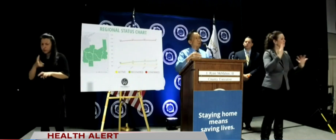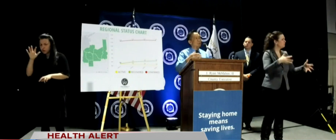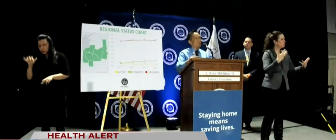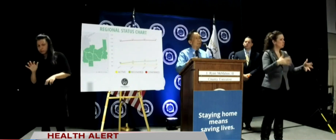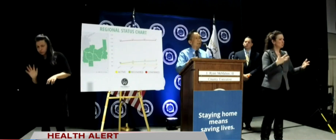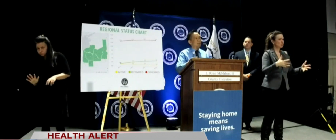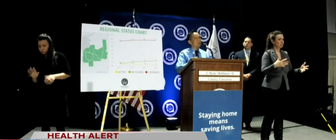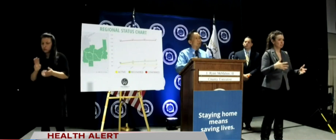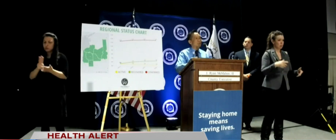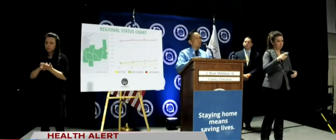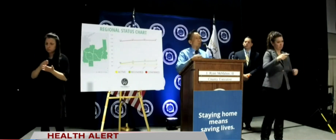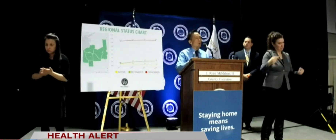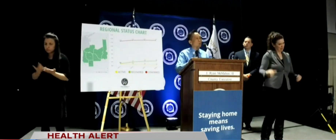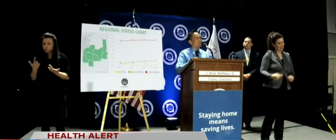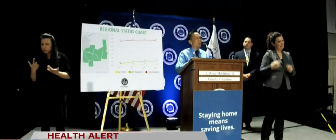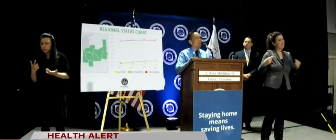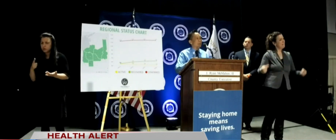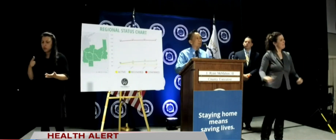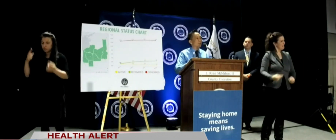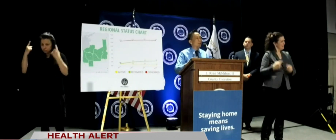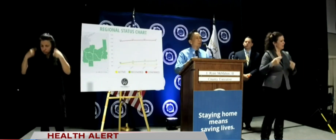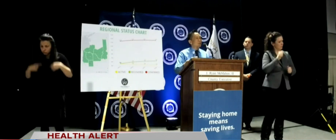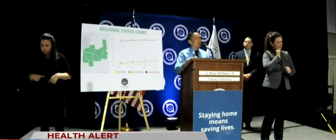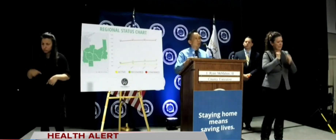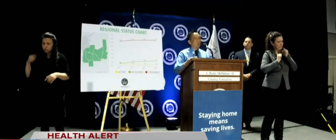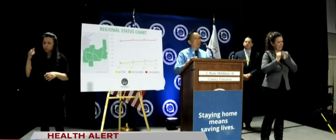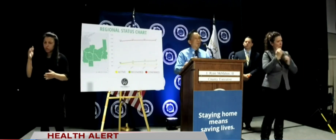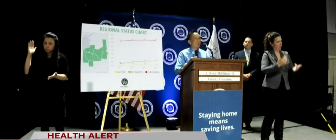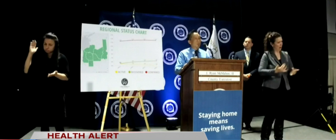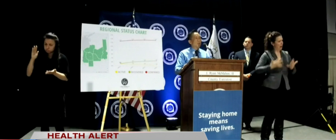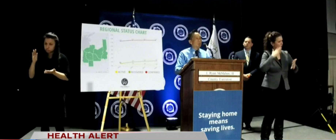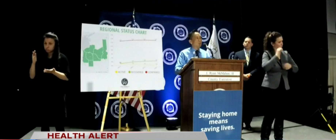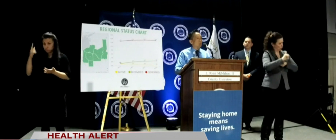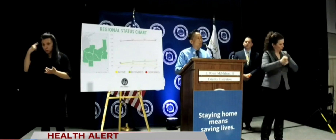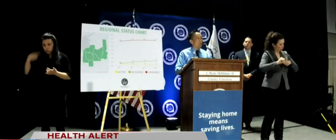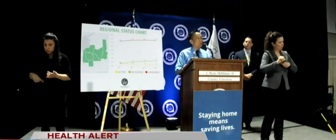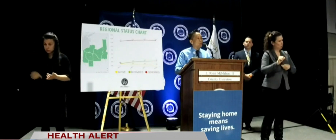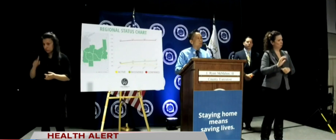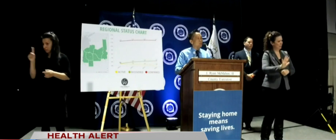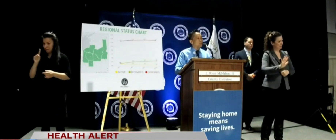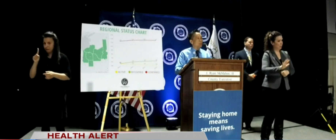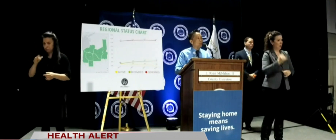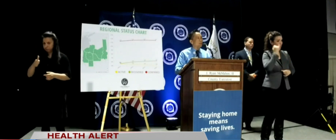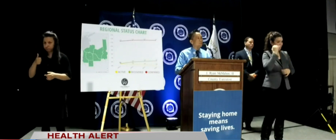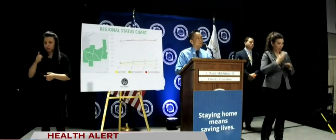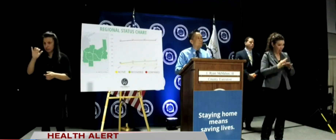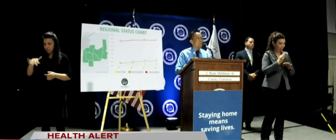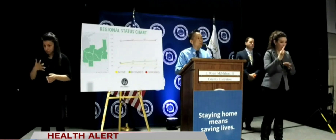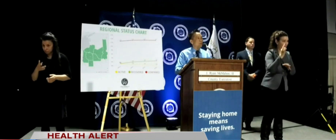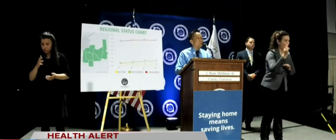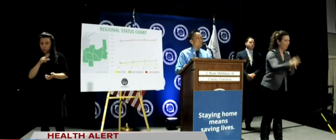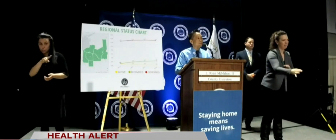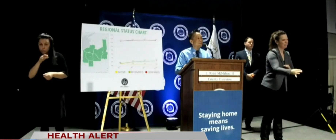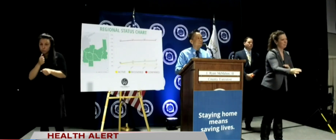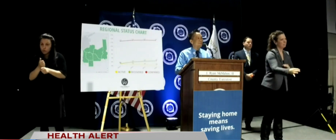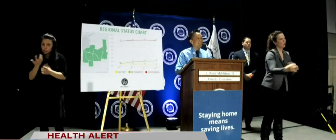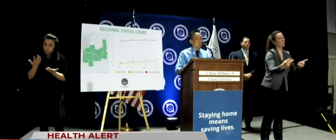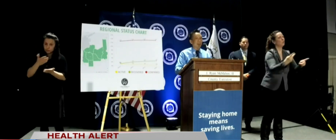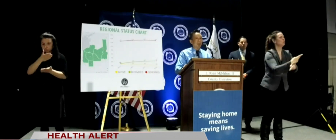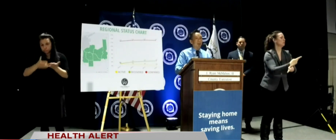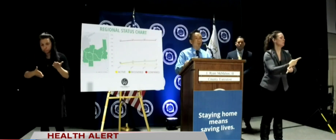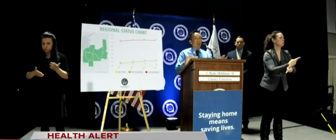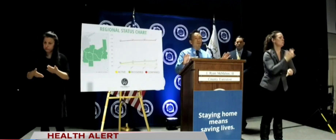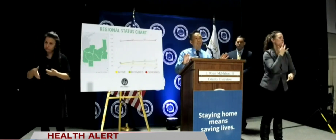so delay actually causes more problems in the end. So we definitely want to get back to that as soon as we can. Thanks.